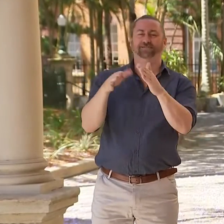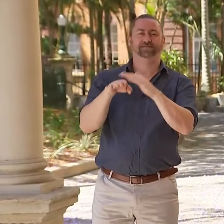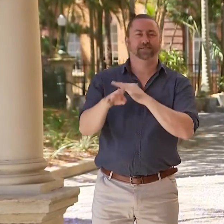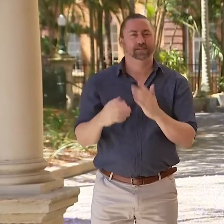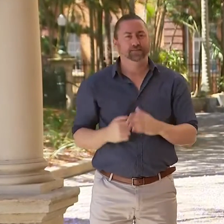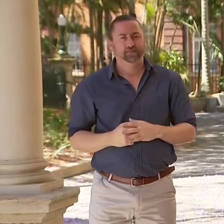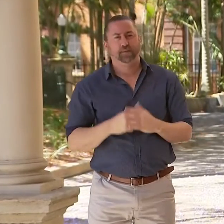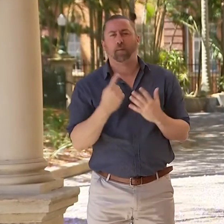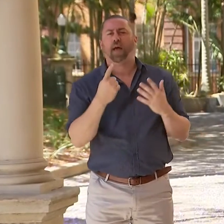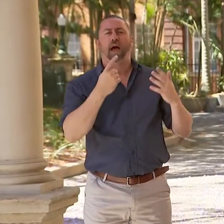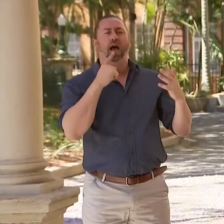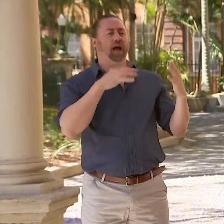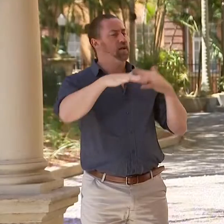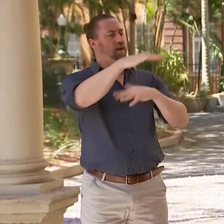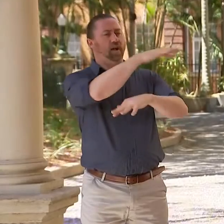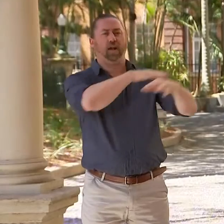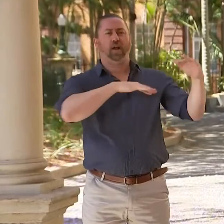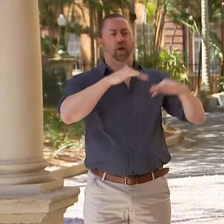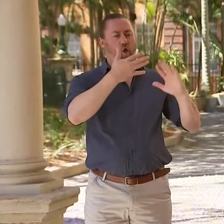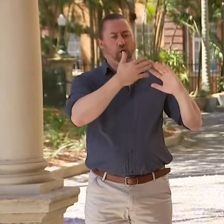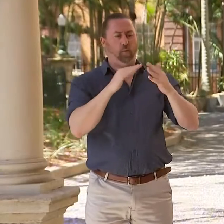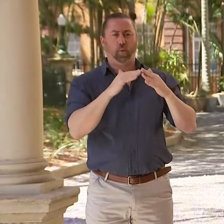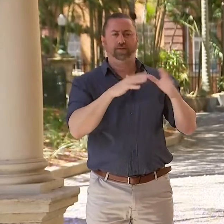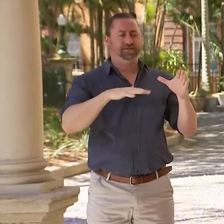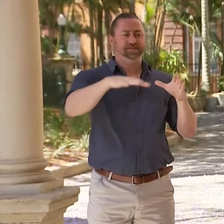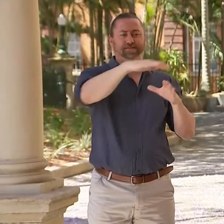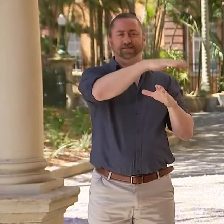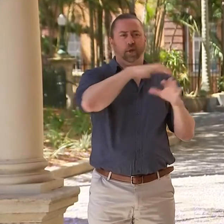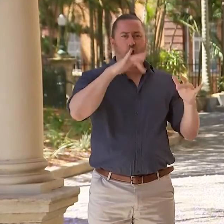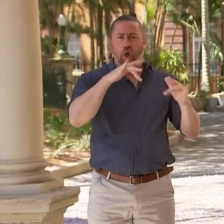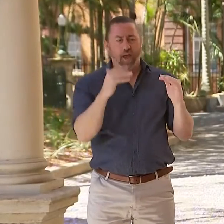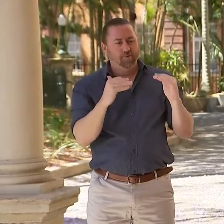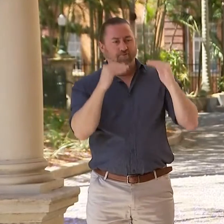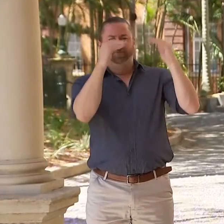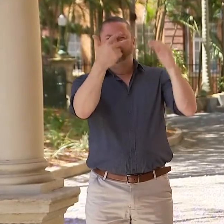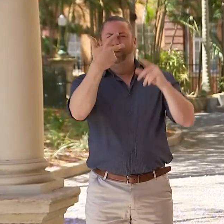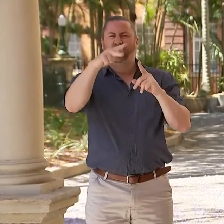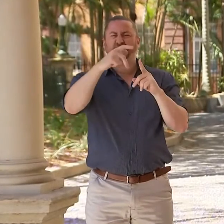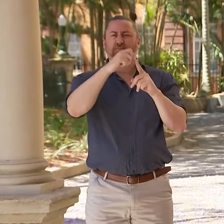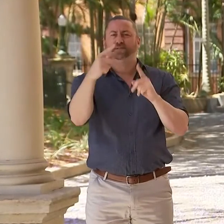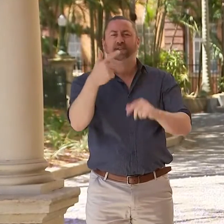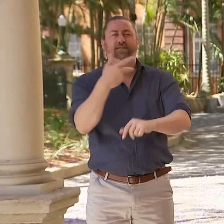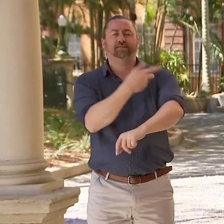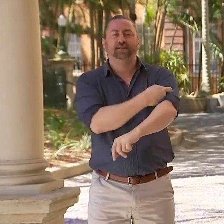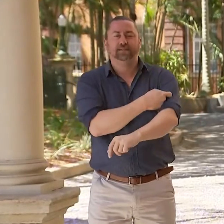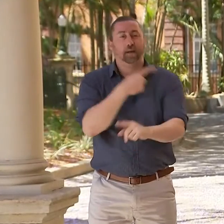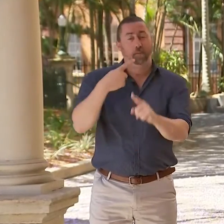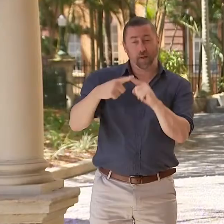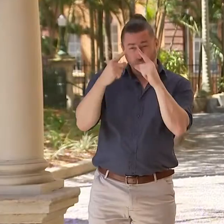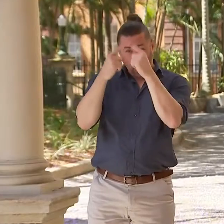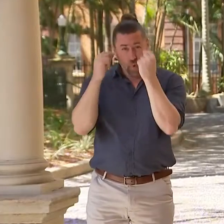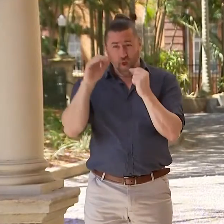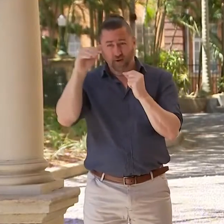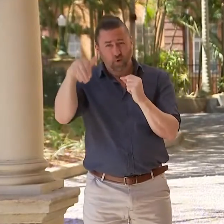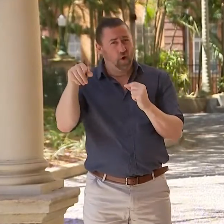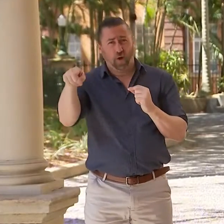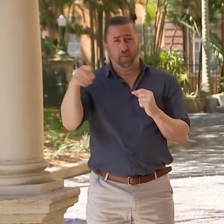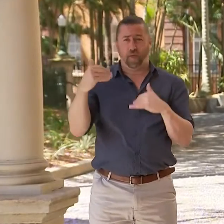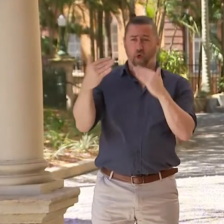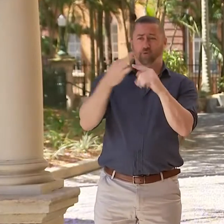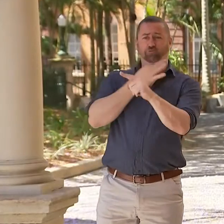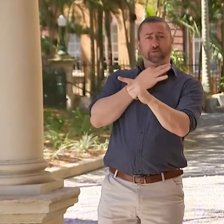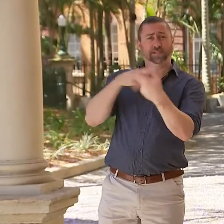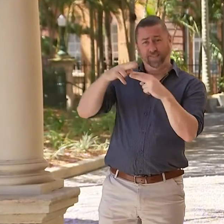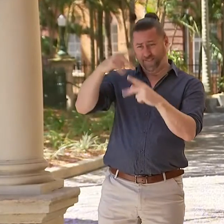our general community, which is not yet at those high enough levels, and our aged care, that it's still too high a